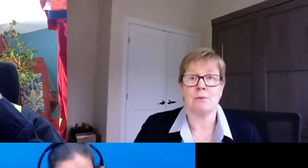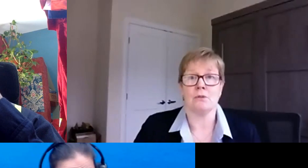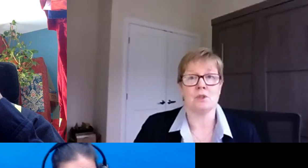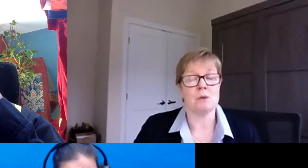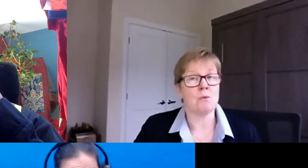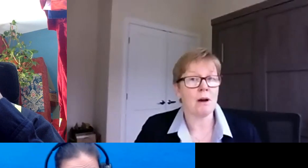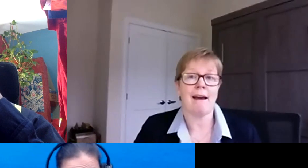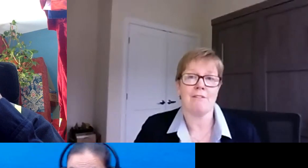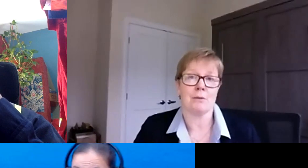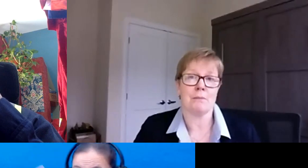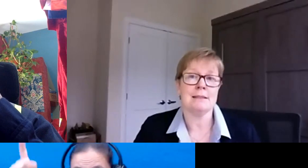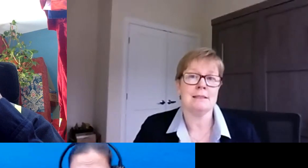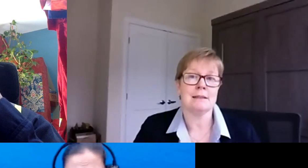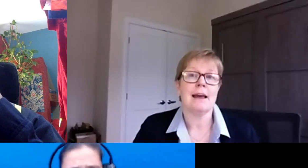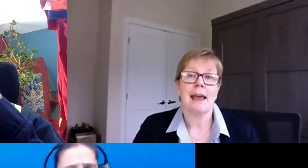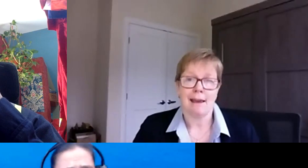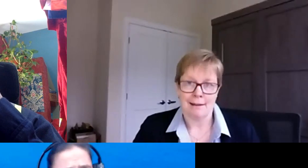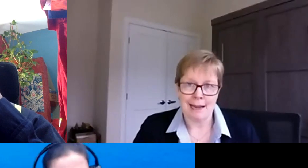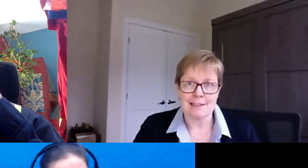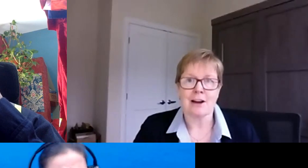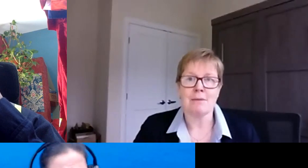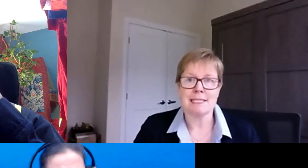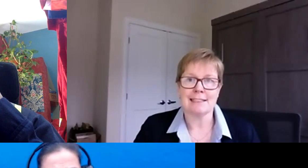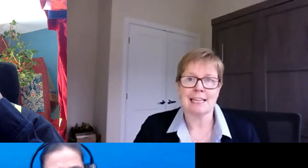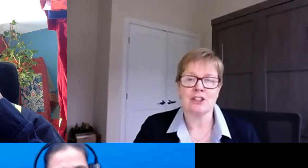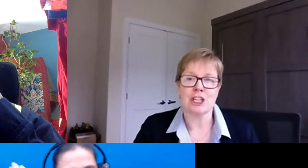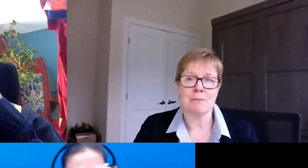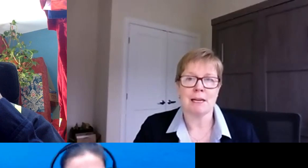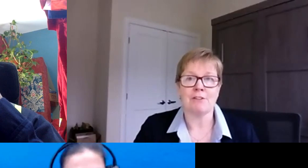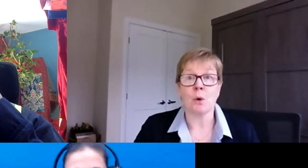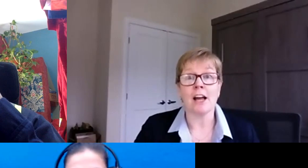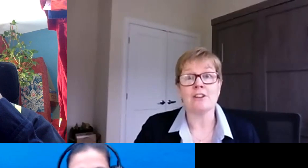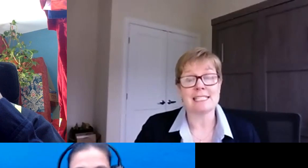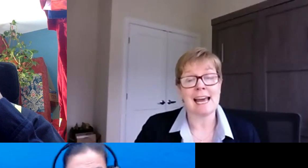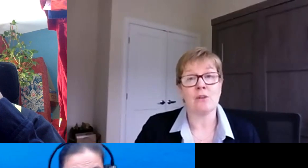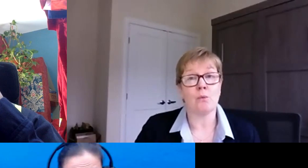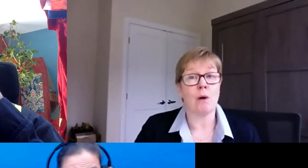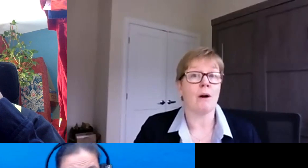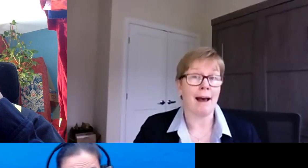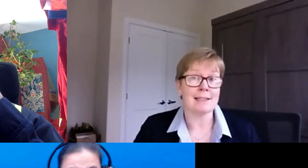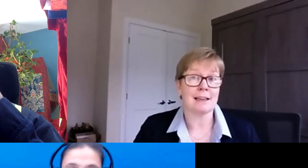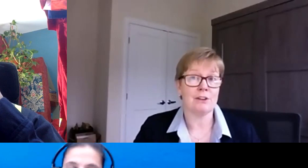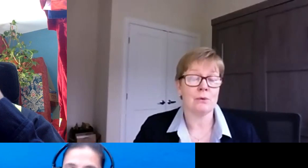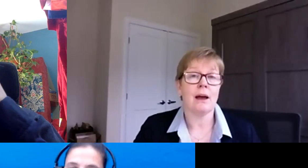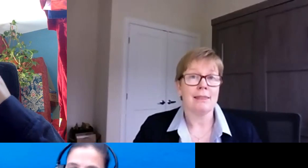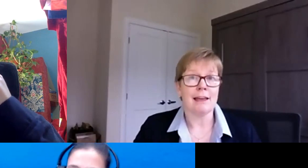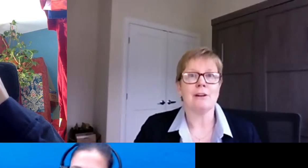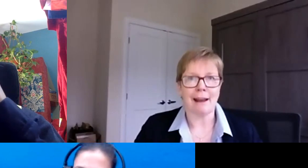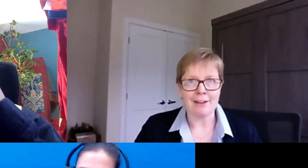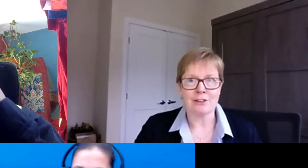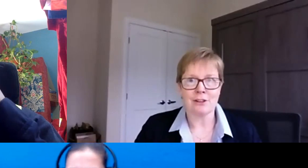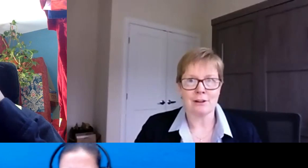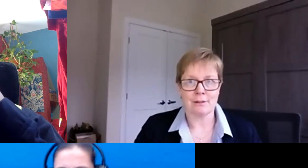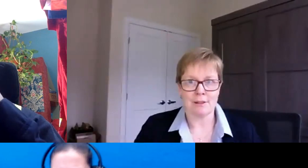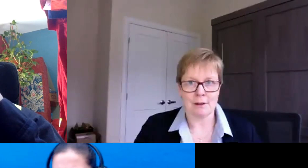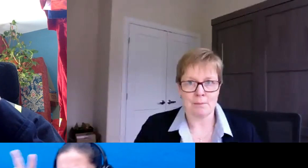see your proposals. We want to have your bids. It takes time, it takes energy, but if you understand what we're asking of you,